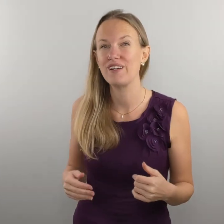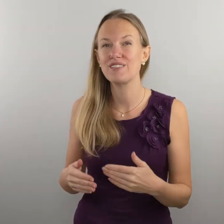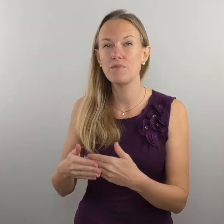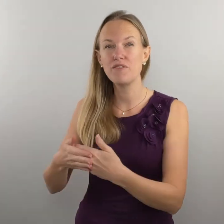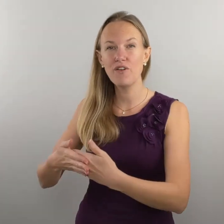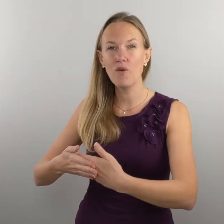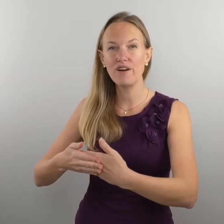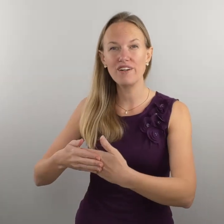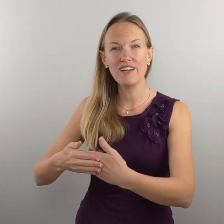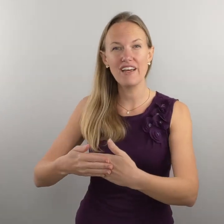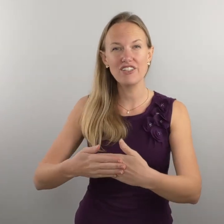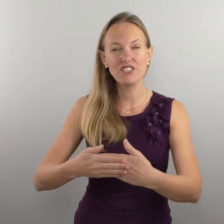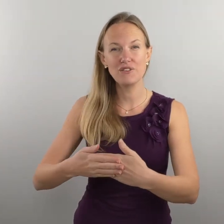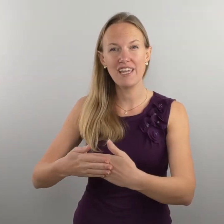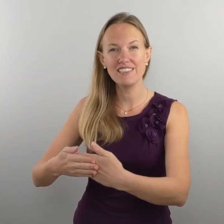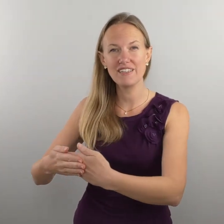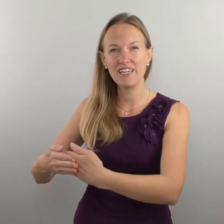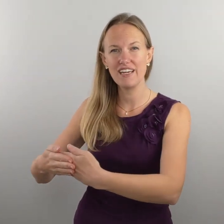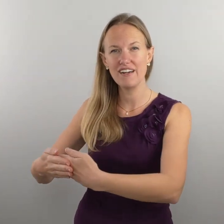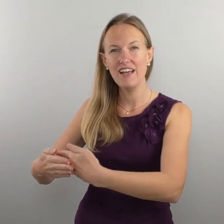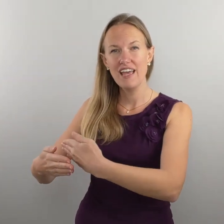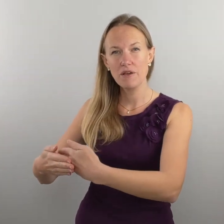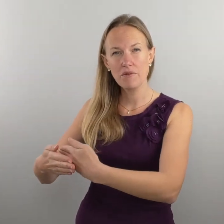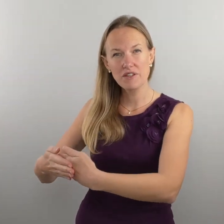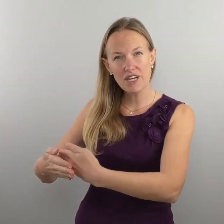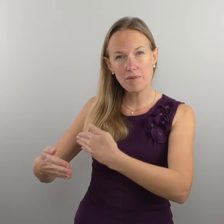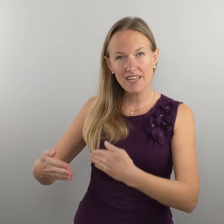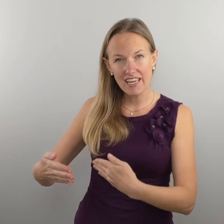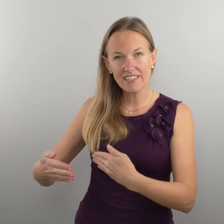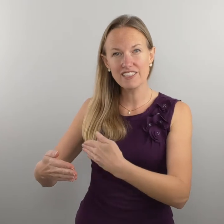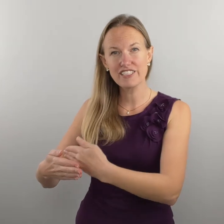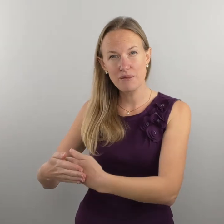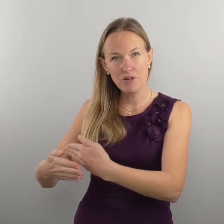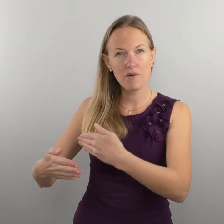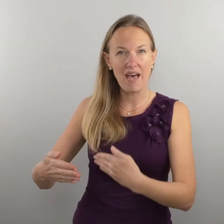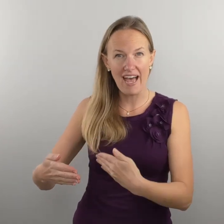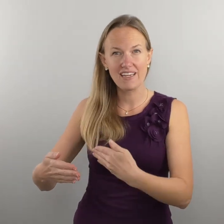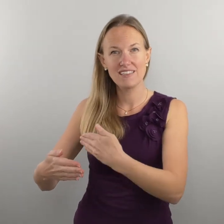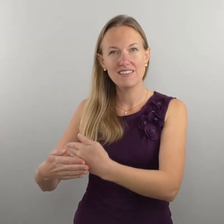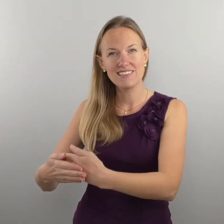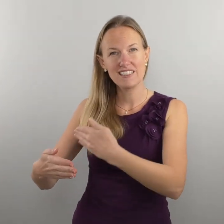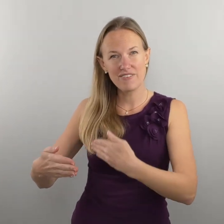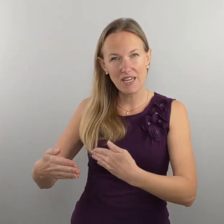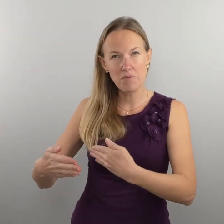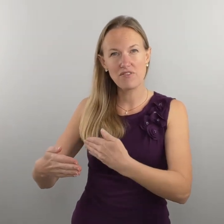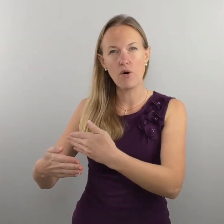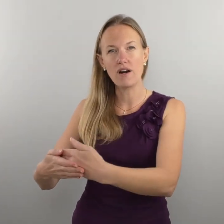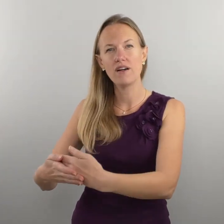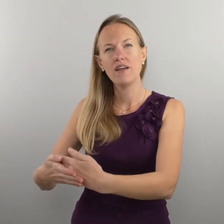so before, you're going to have your 2 hands out here, and then with your dominant hand, you're going to move it back, signifying before.